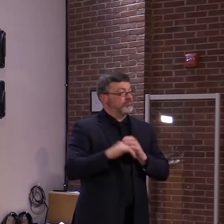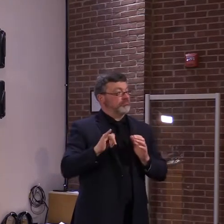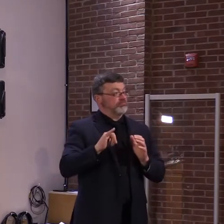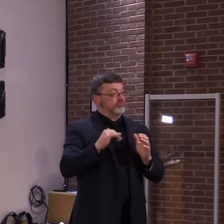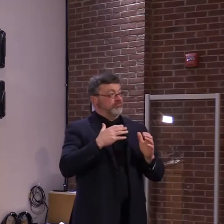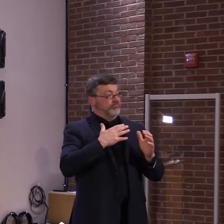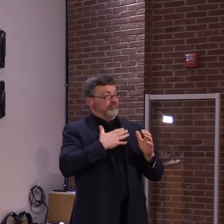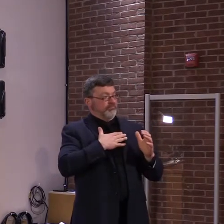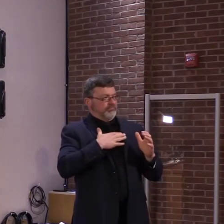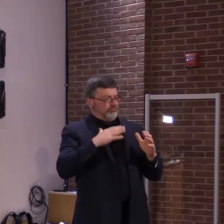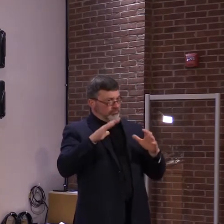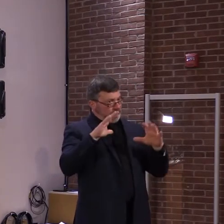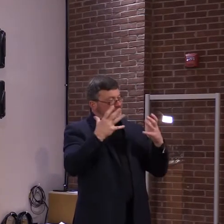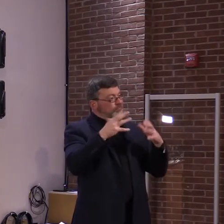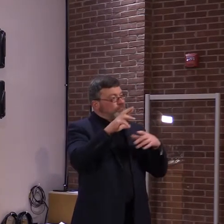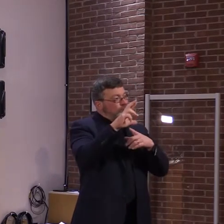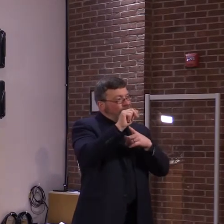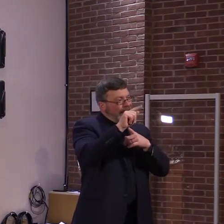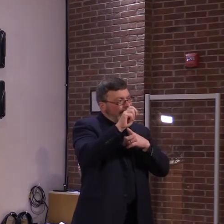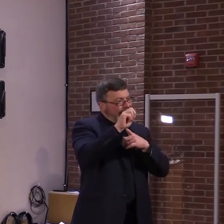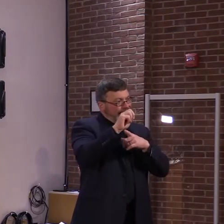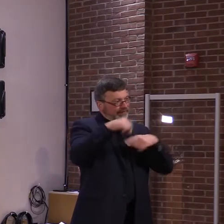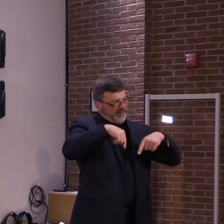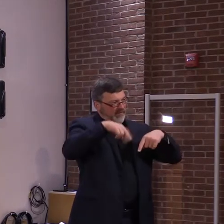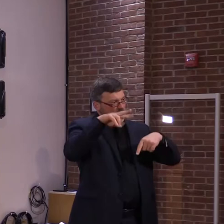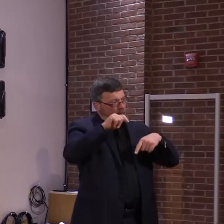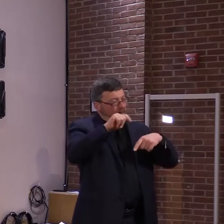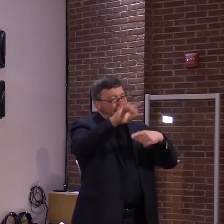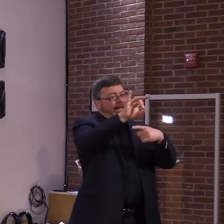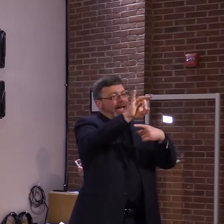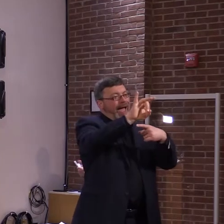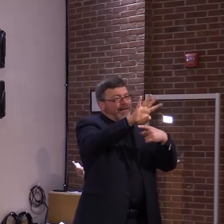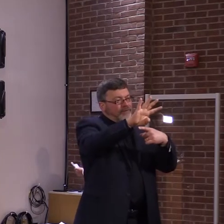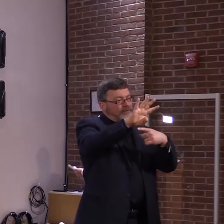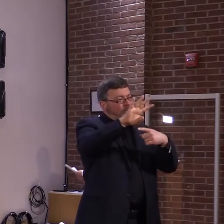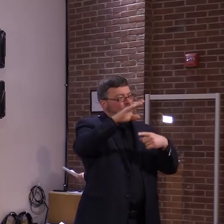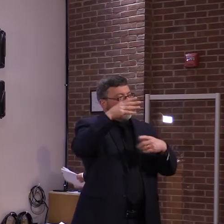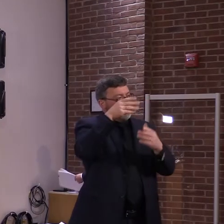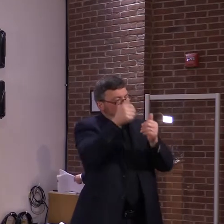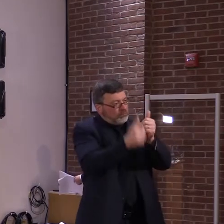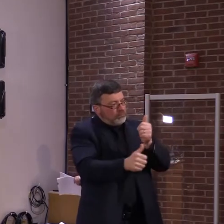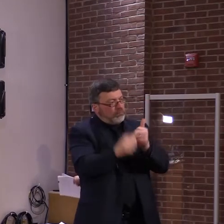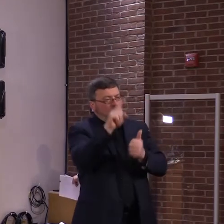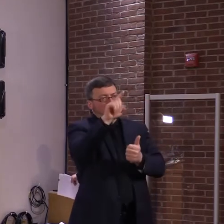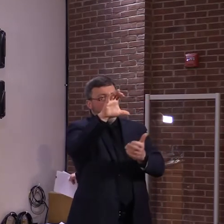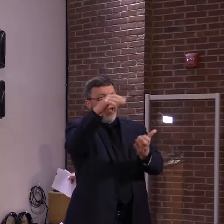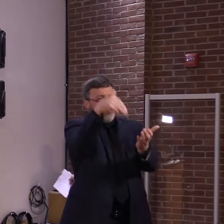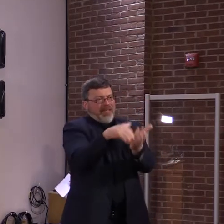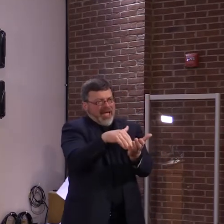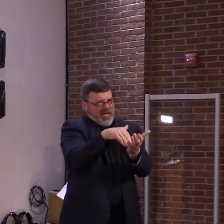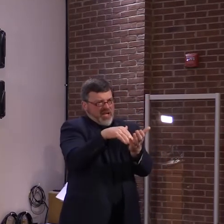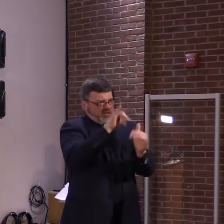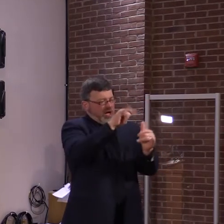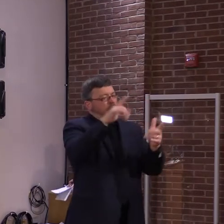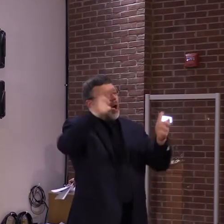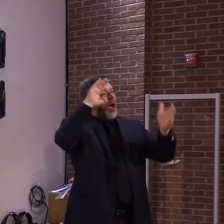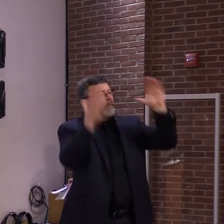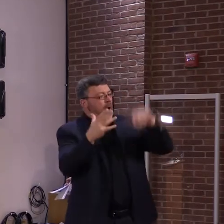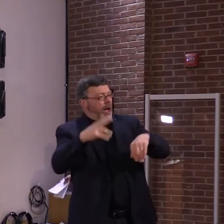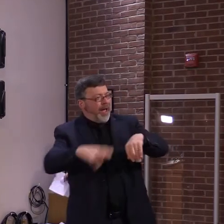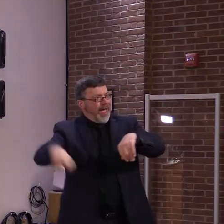per 100,000, compared to the national average of almost 97 cases per 100,000.